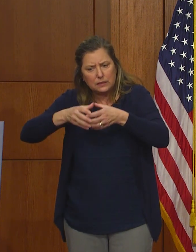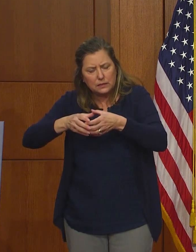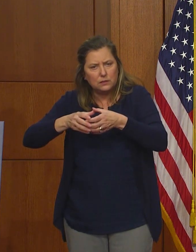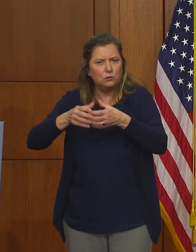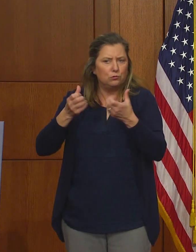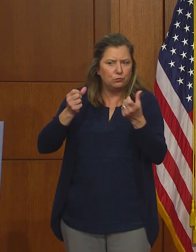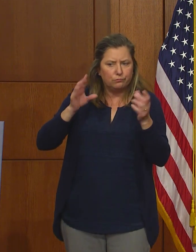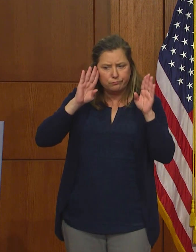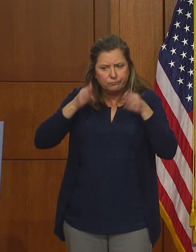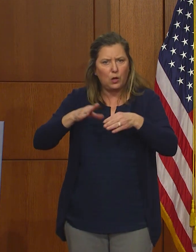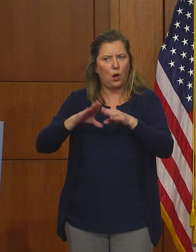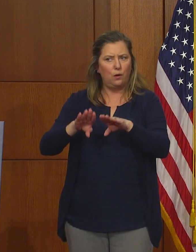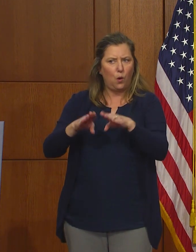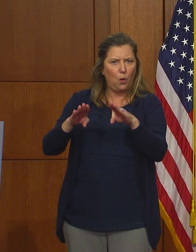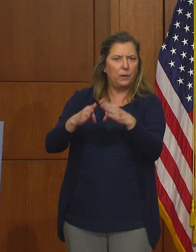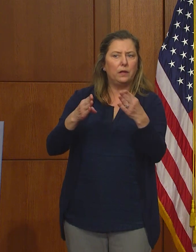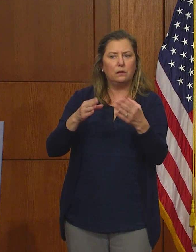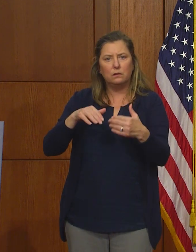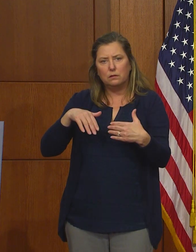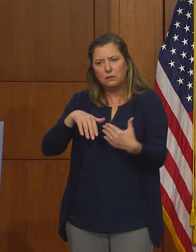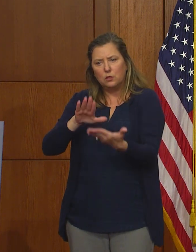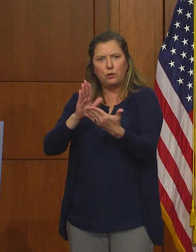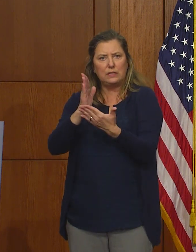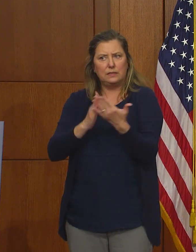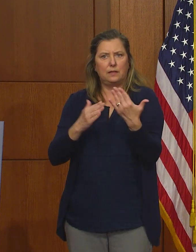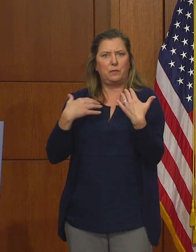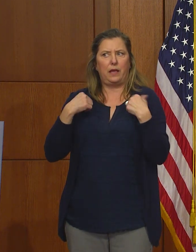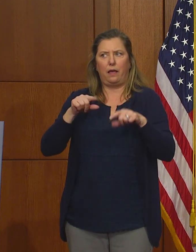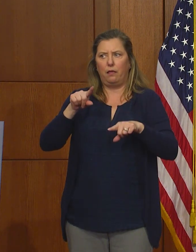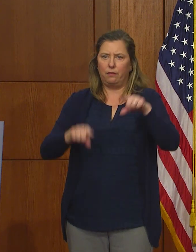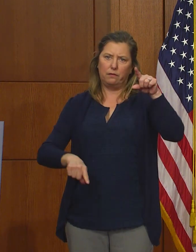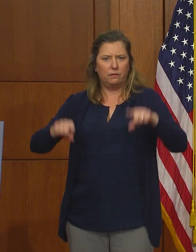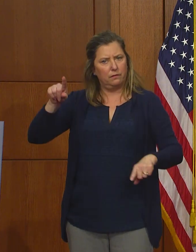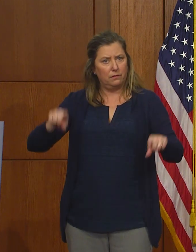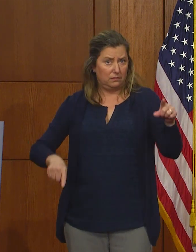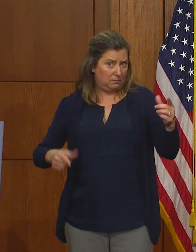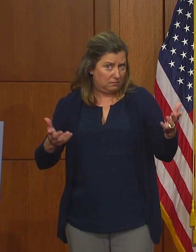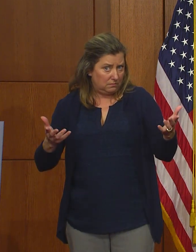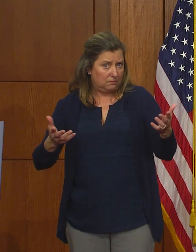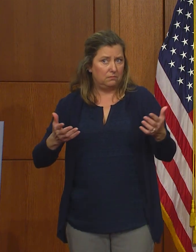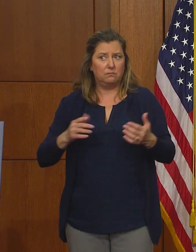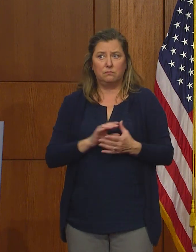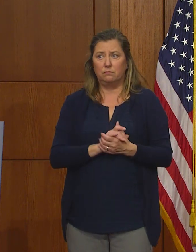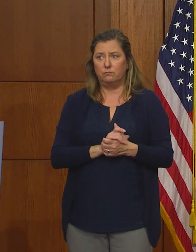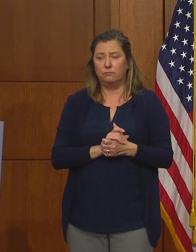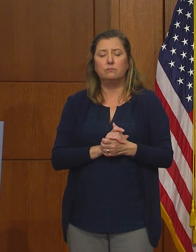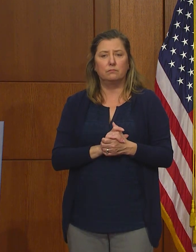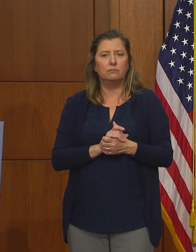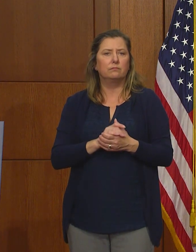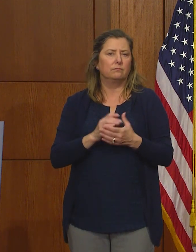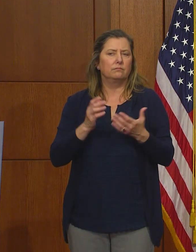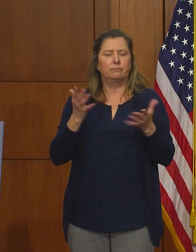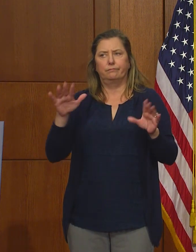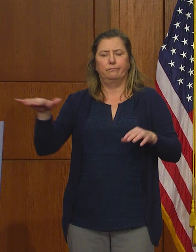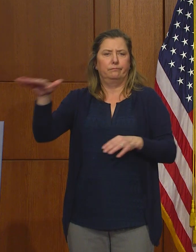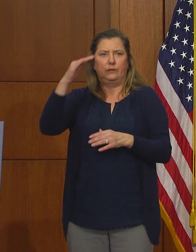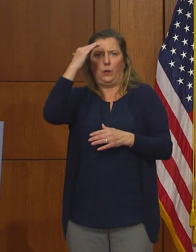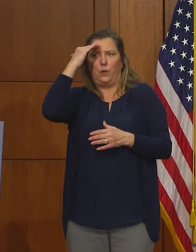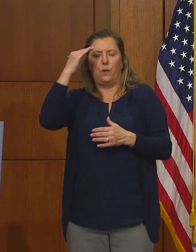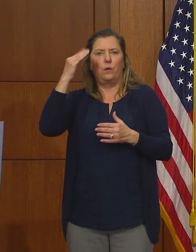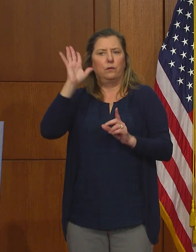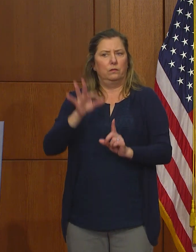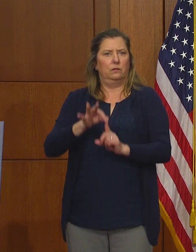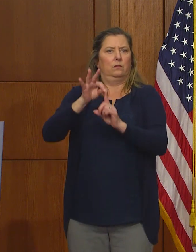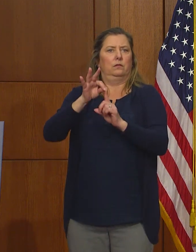if you will, also addressing some of the health disparities? As many people know, there are special concerns